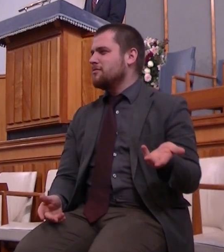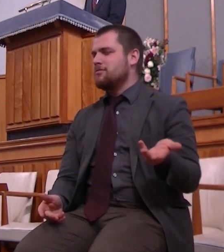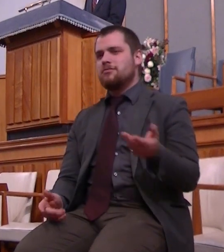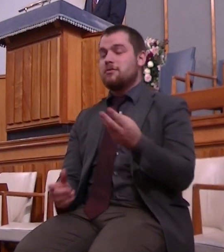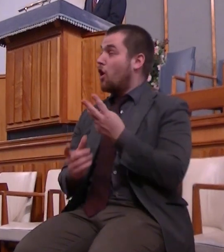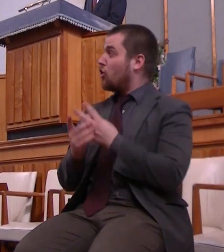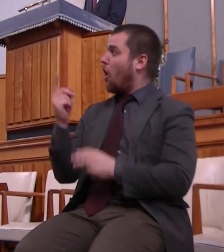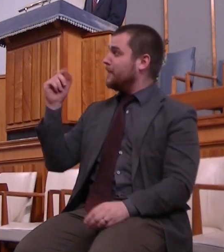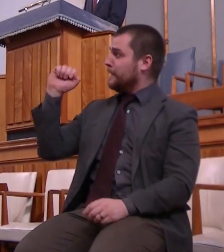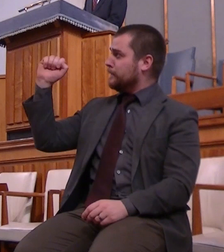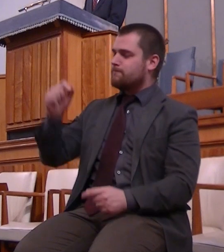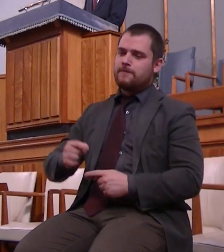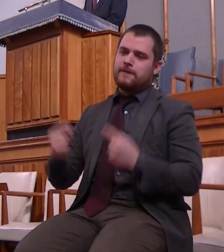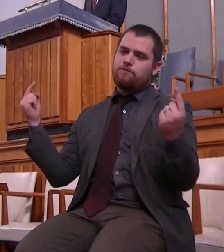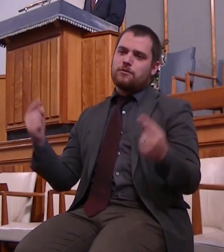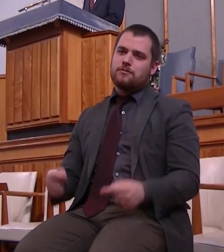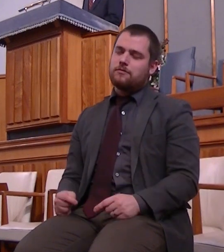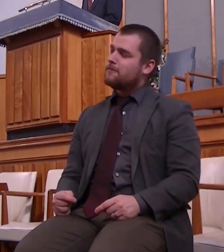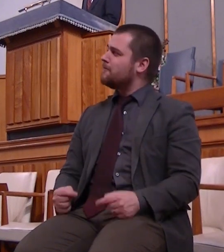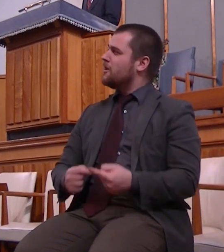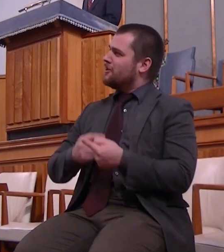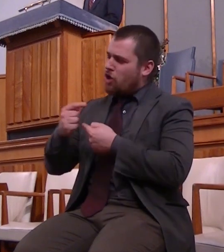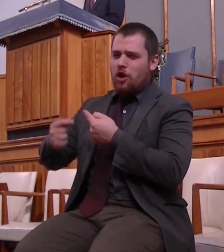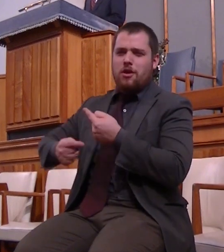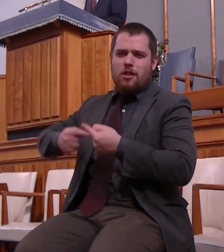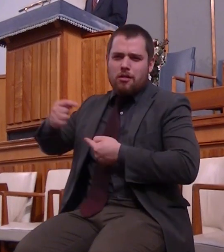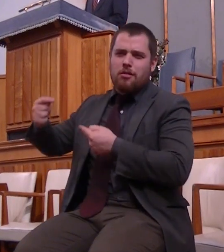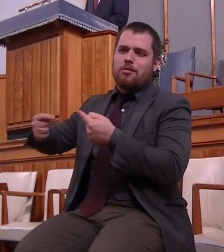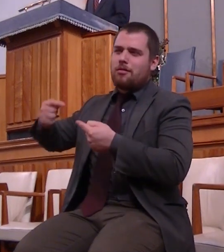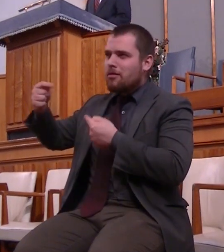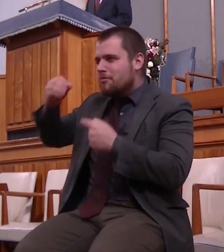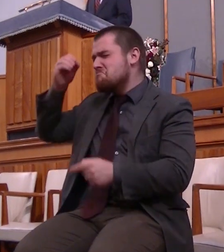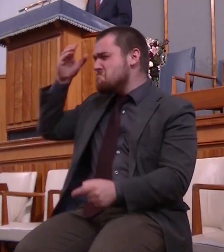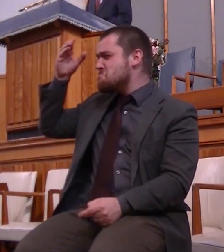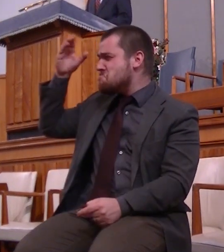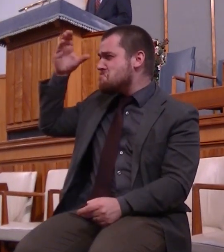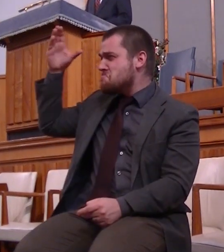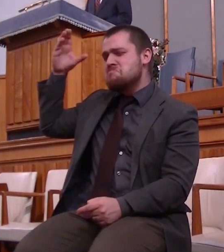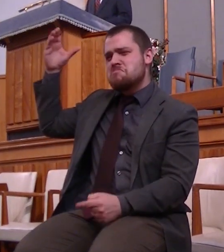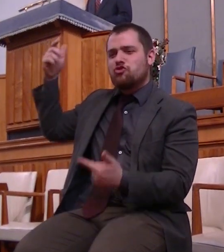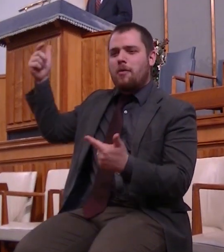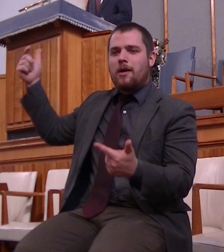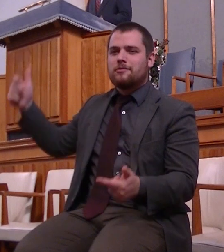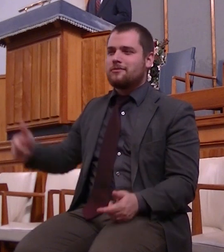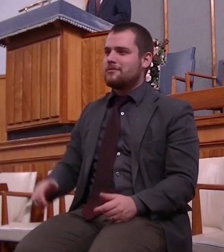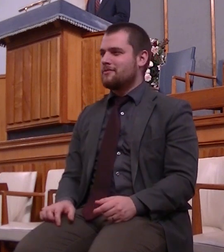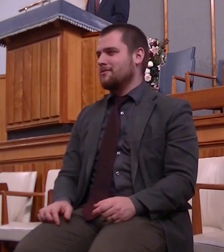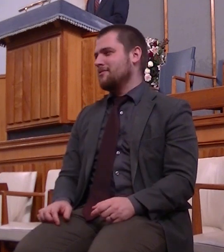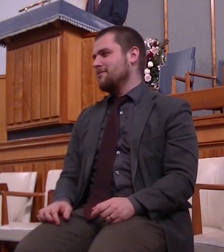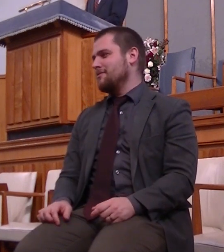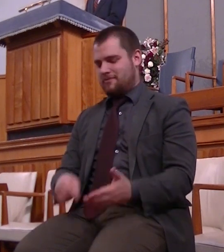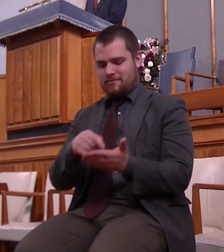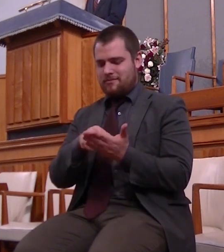God's is immeasurable. Knowledge, the word knowledge, it's used so many times throughout the length of